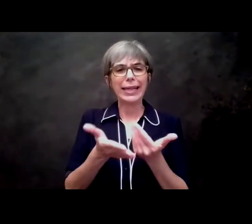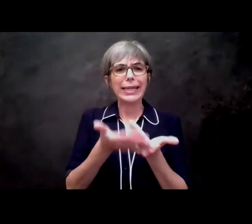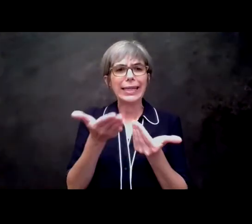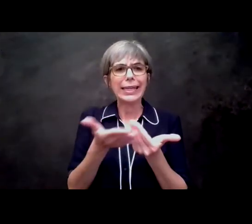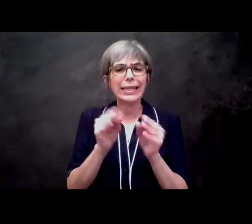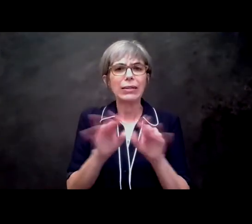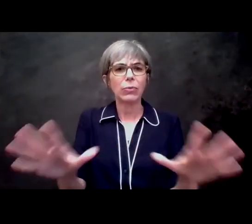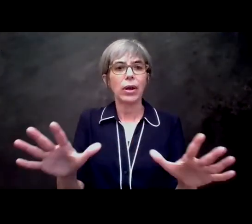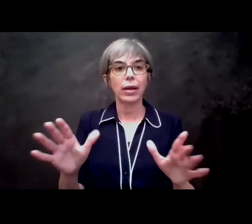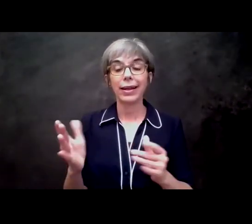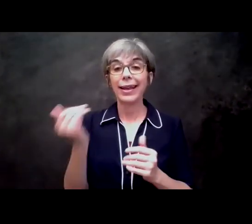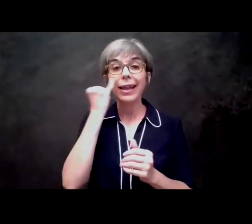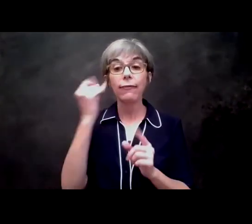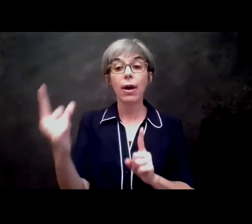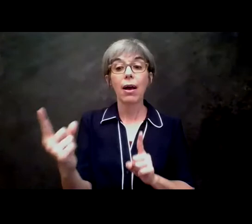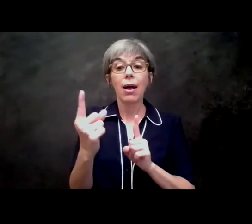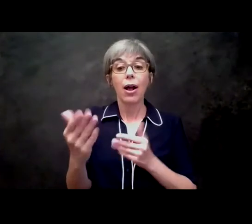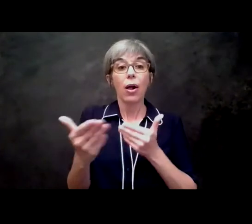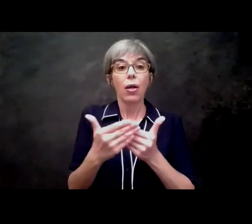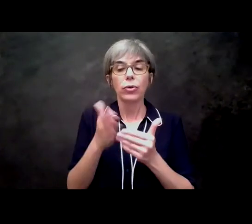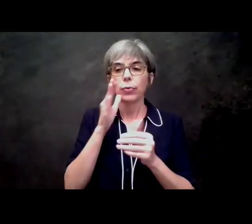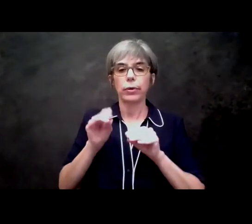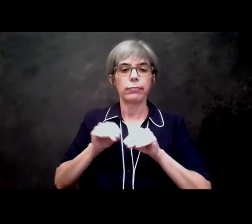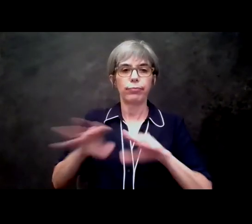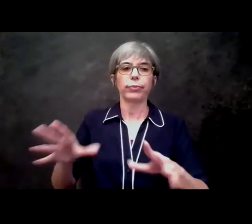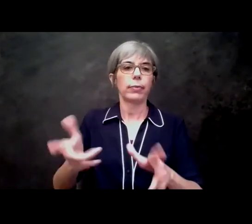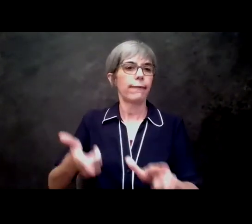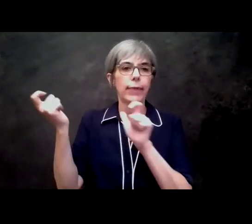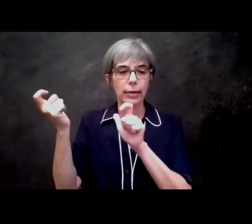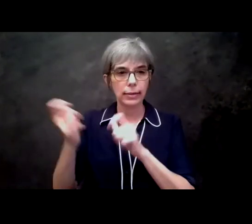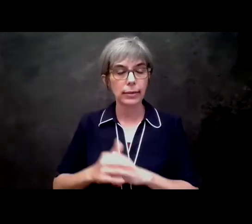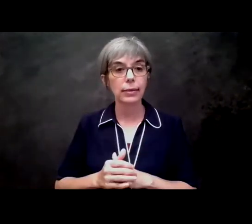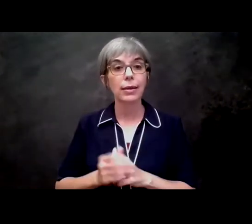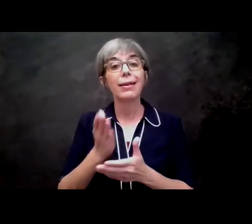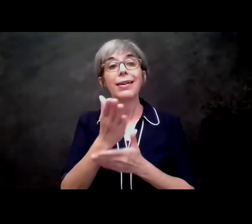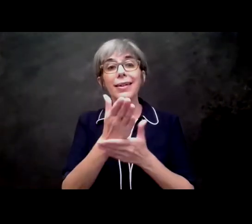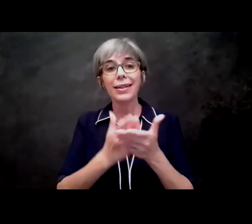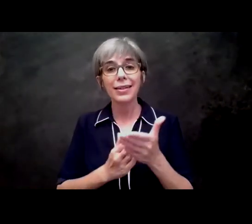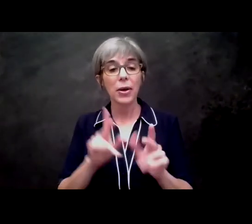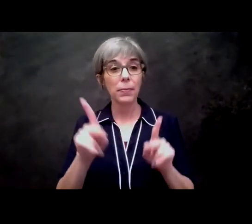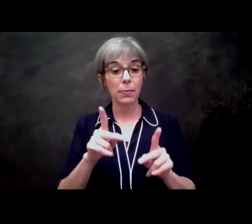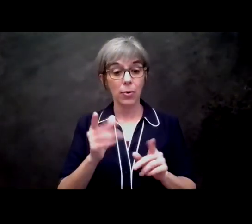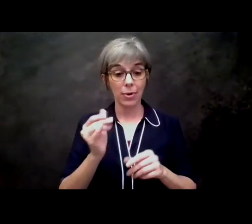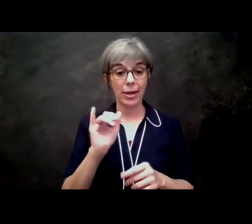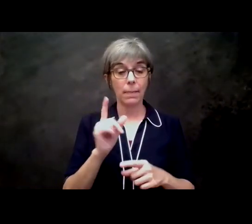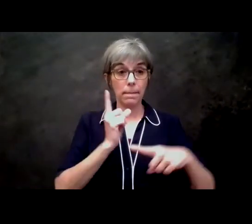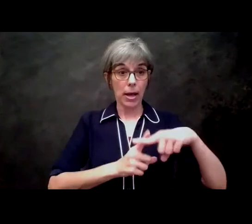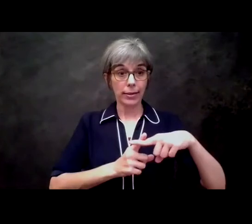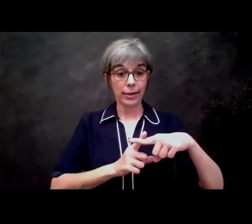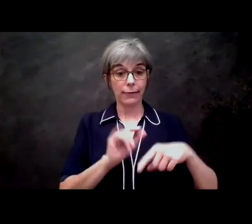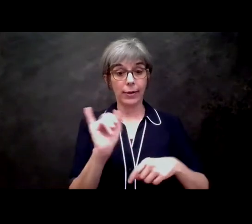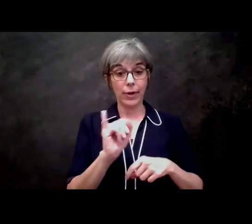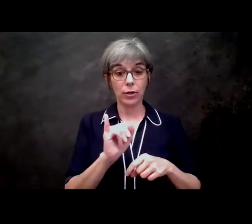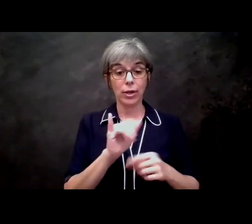barriers. We're also finding that some COVID-19 positive individuals have 10 to 20 close contacts. Each of